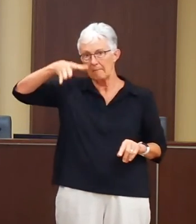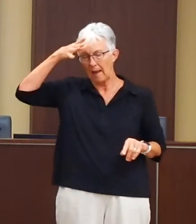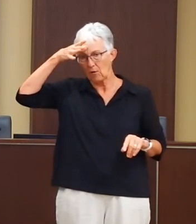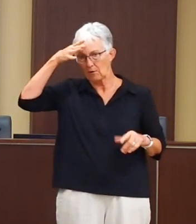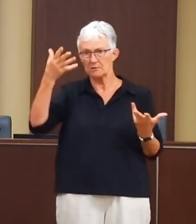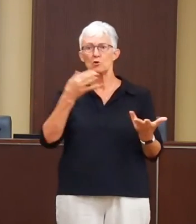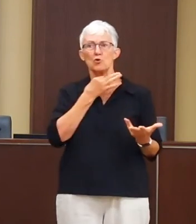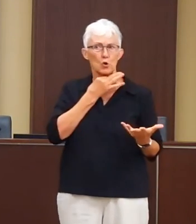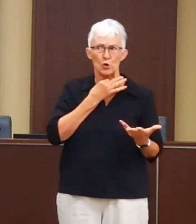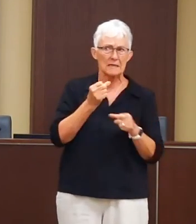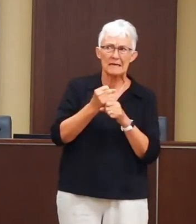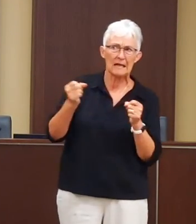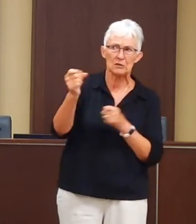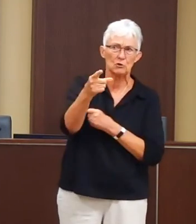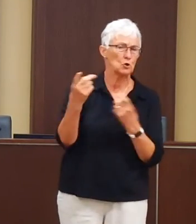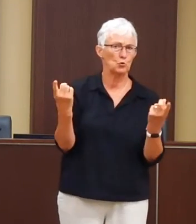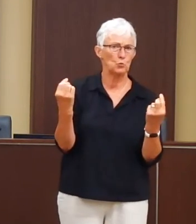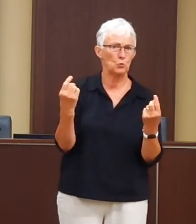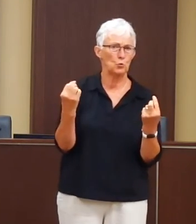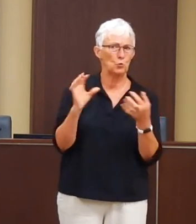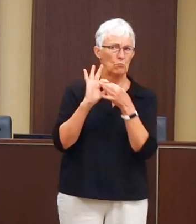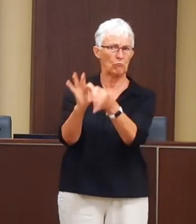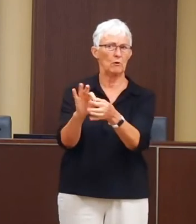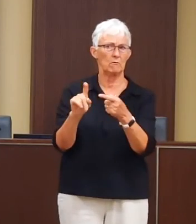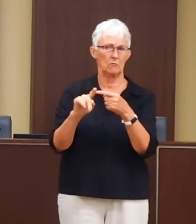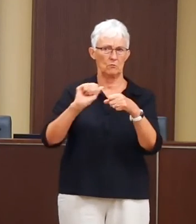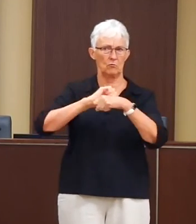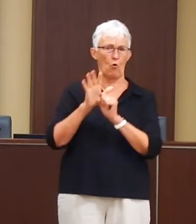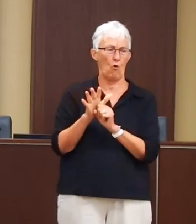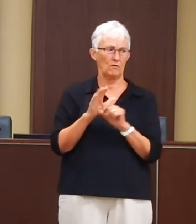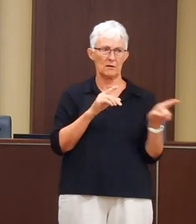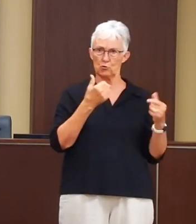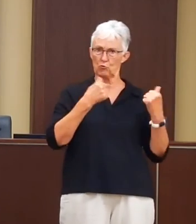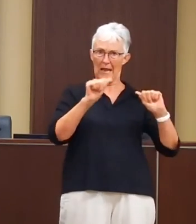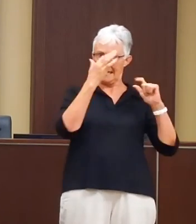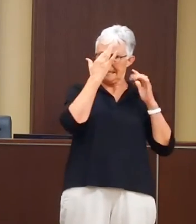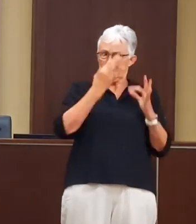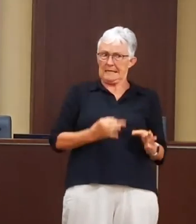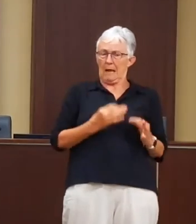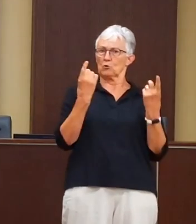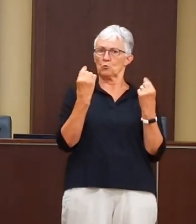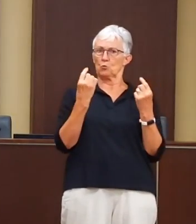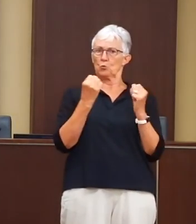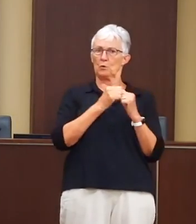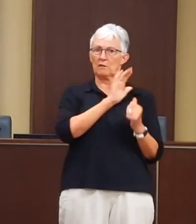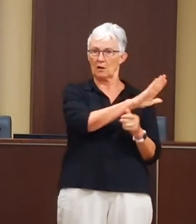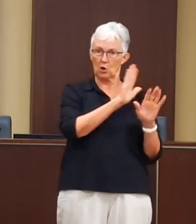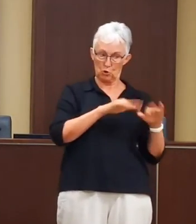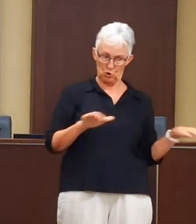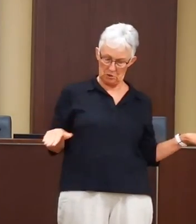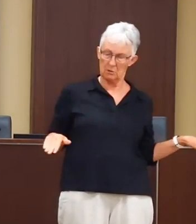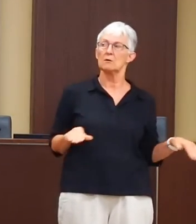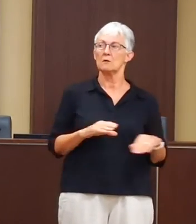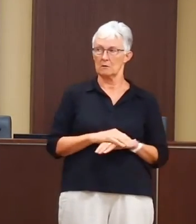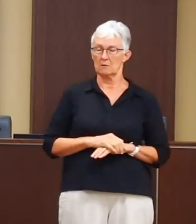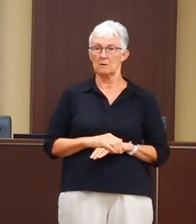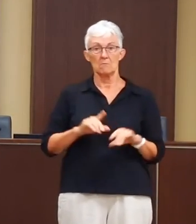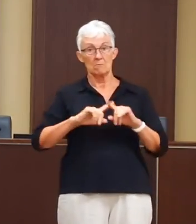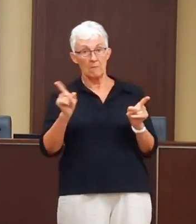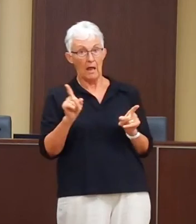what we say today in terms of their decision making with their children, and they should. But I want parents to understand